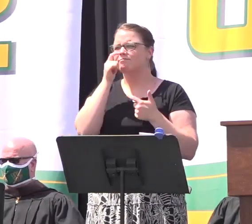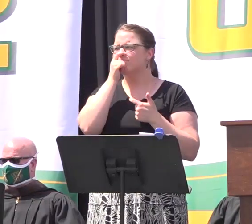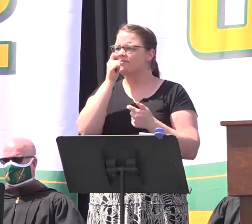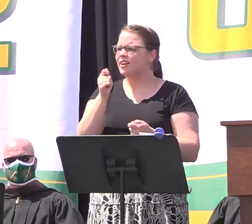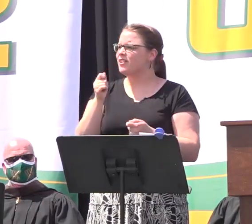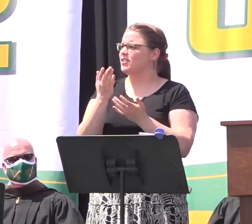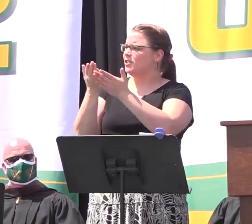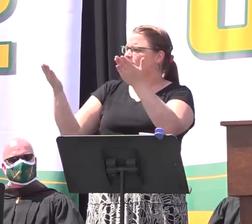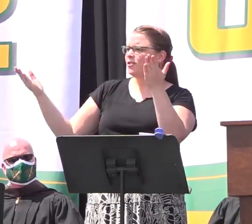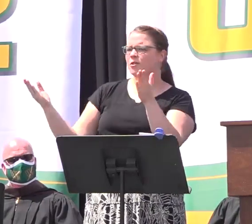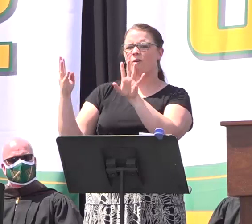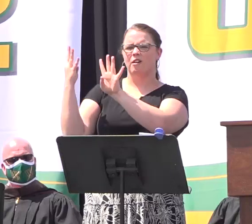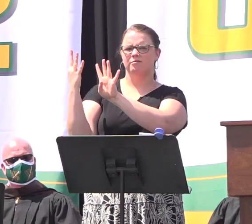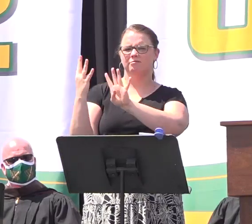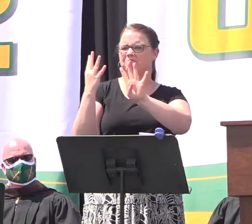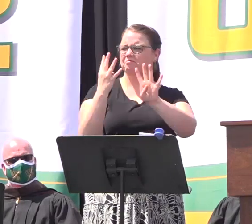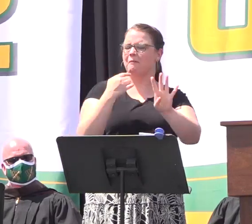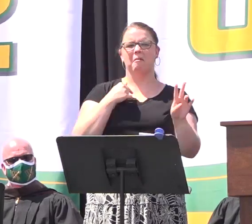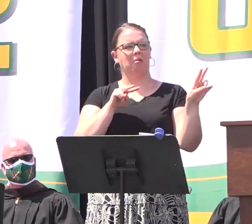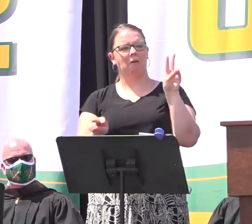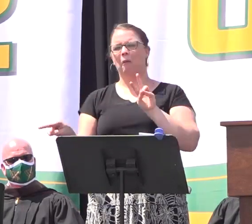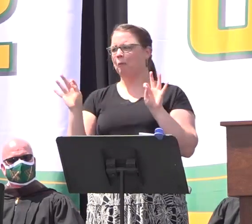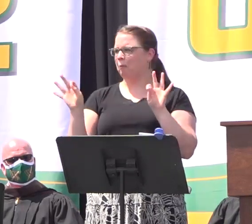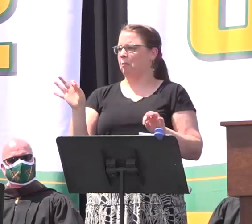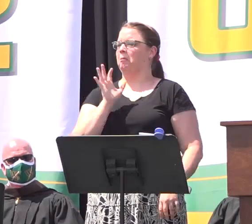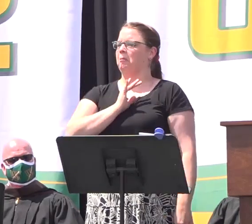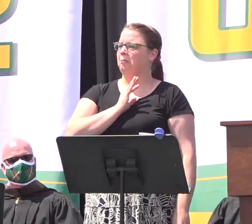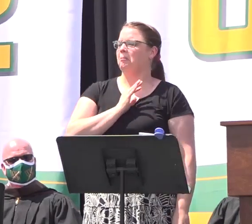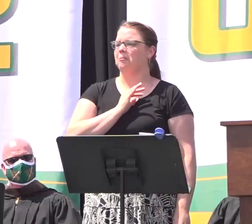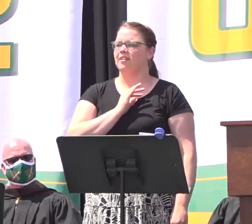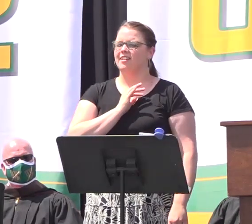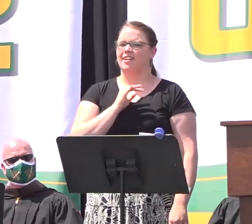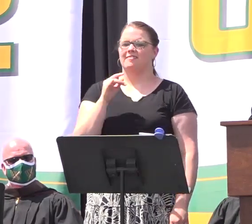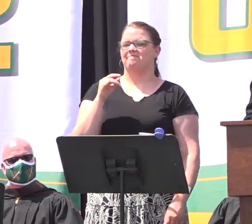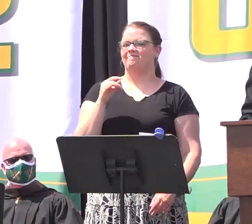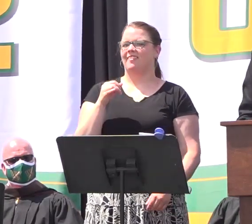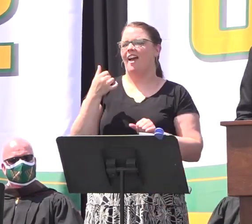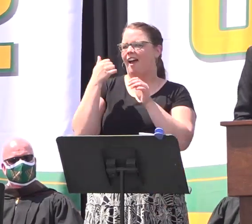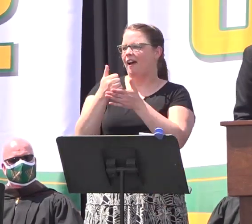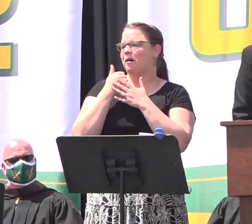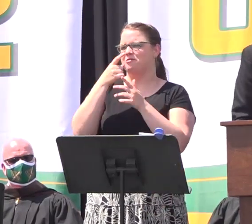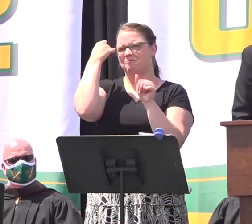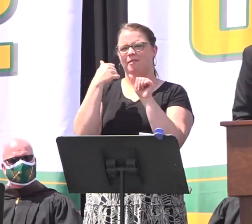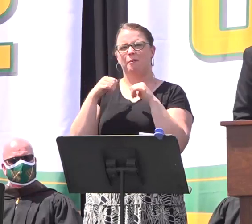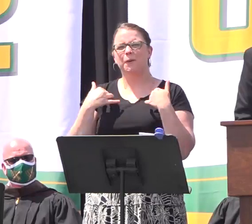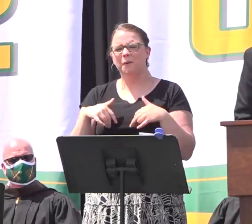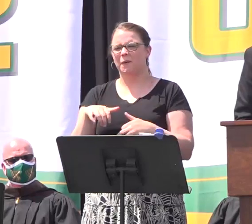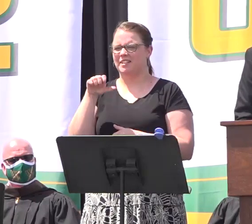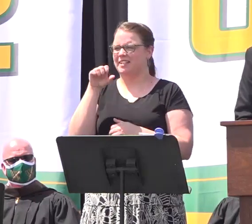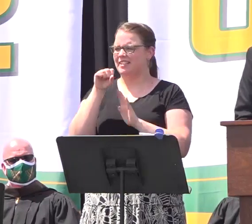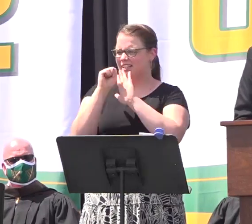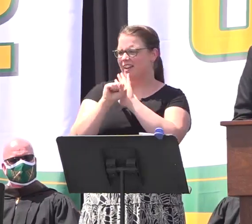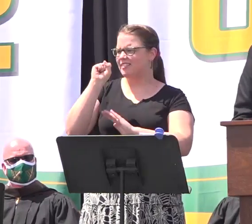you walked in. This is a good-looking group, and it reminds me how proud I am of South Carolina.